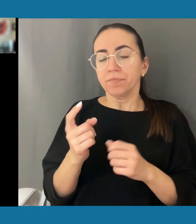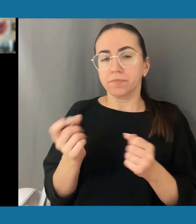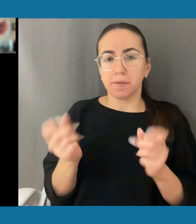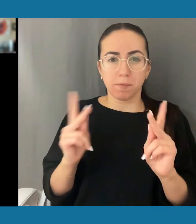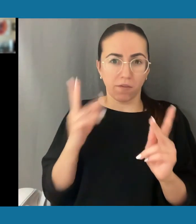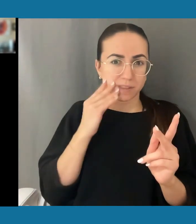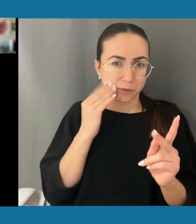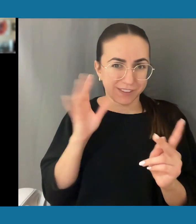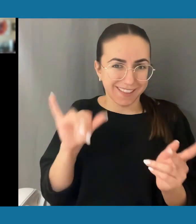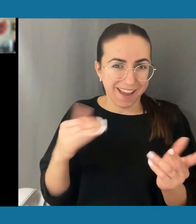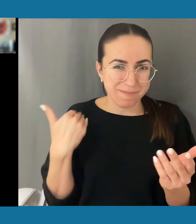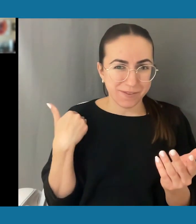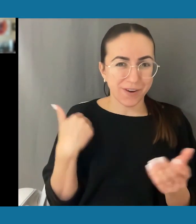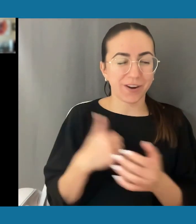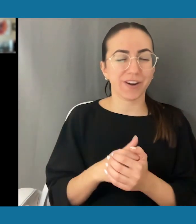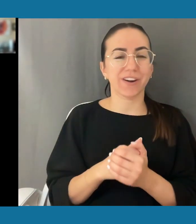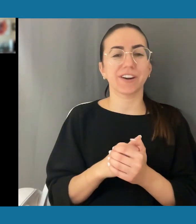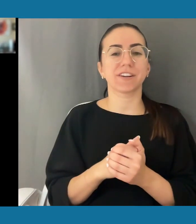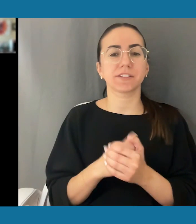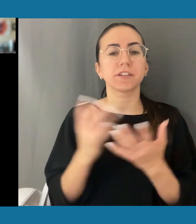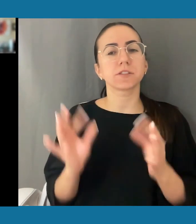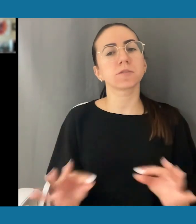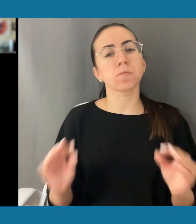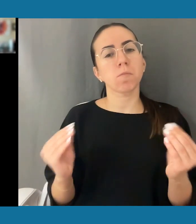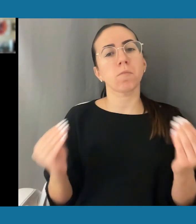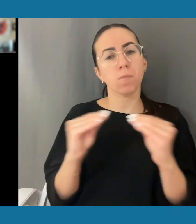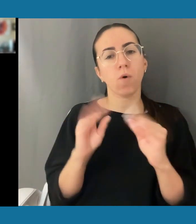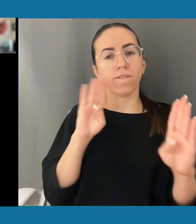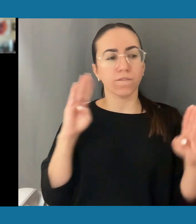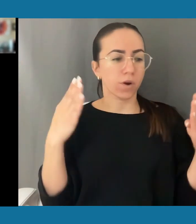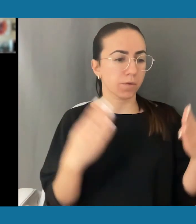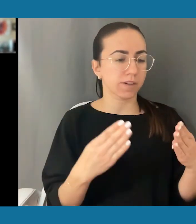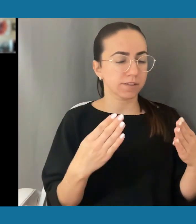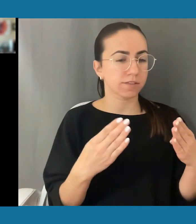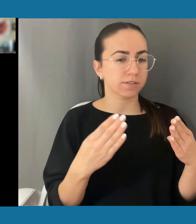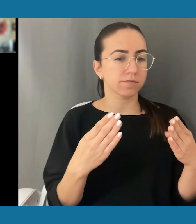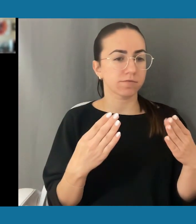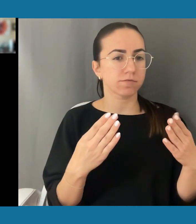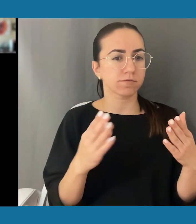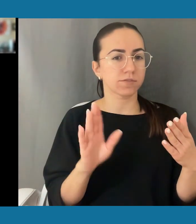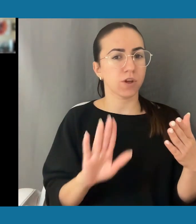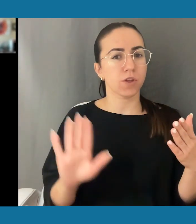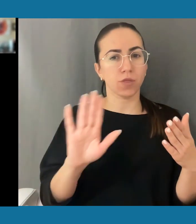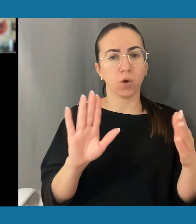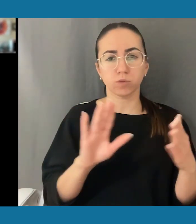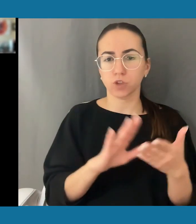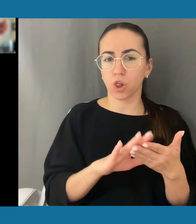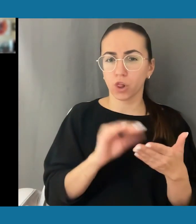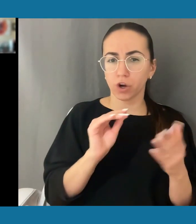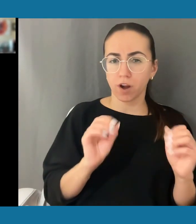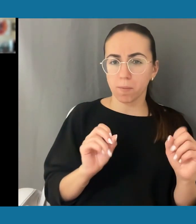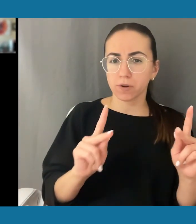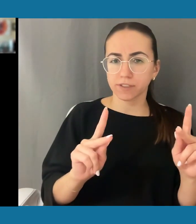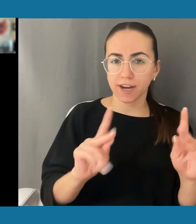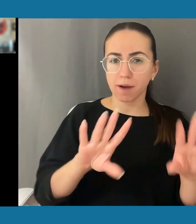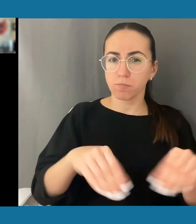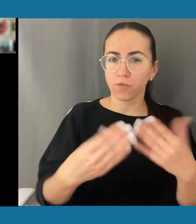providing them with those learning opportunities and giving them the opportunity to fail. You